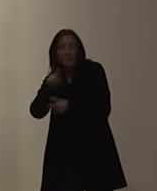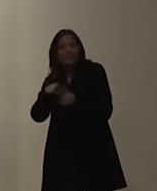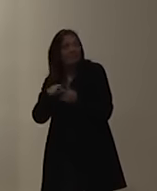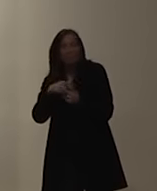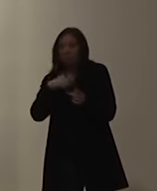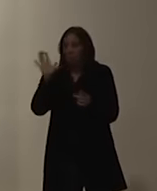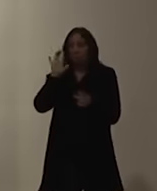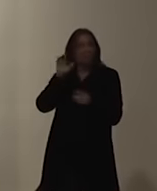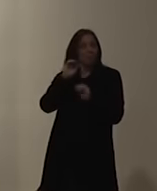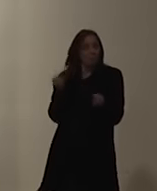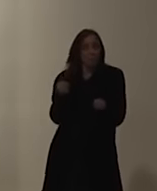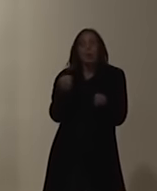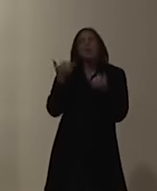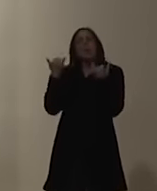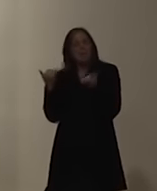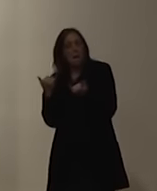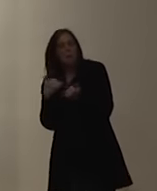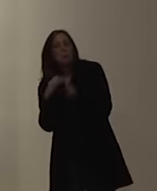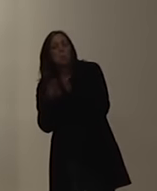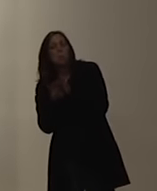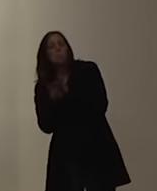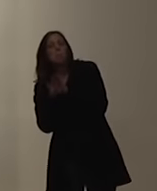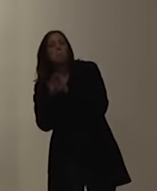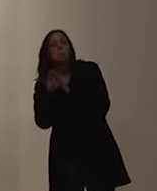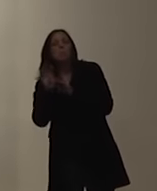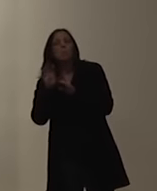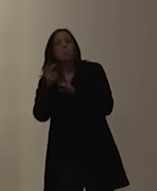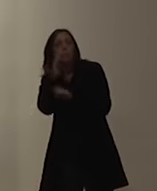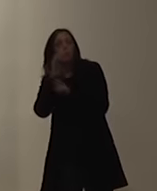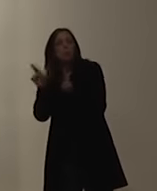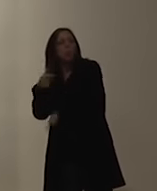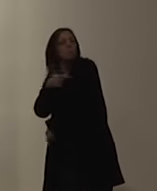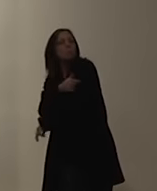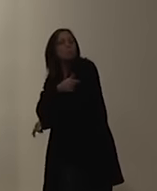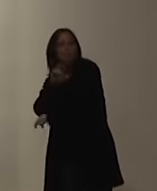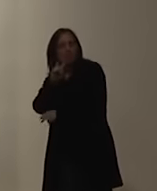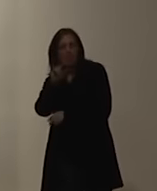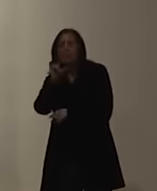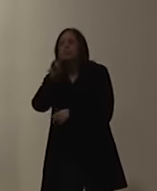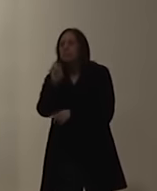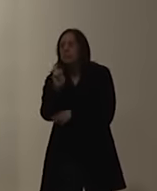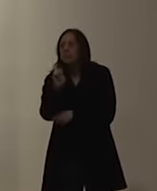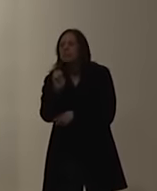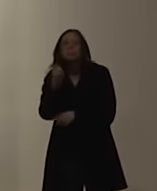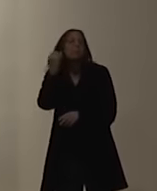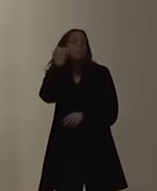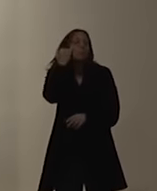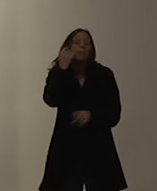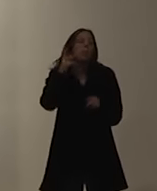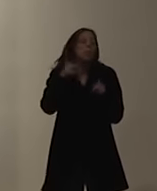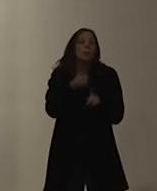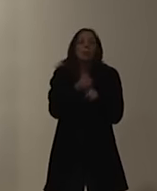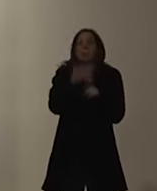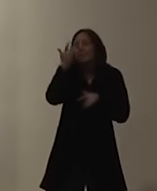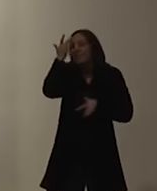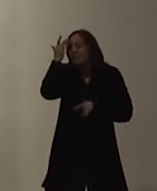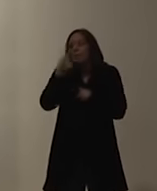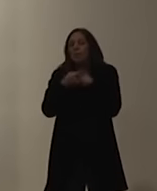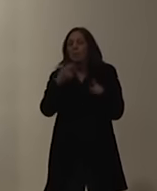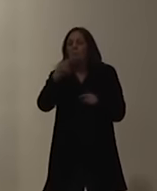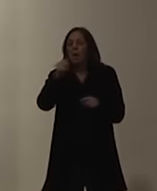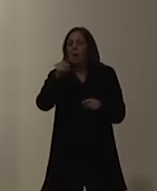about research. But when someone is sick from what's called hypovolemic shock, and some of you will know